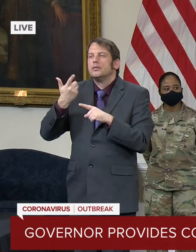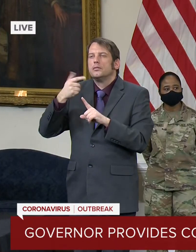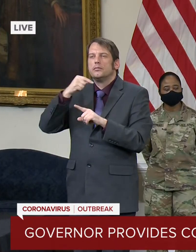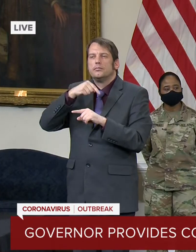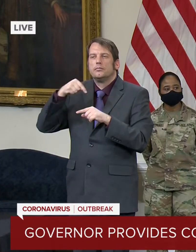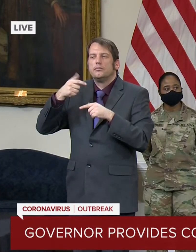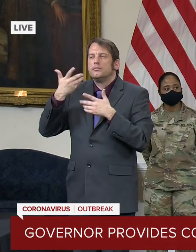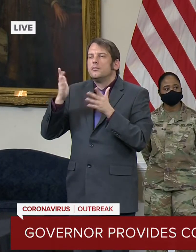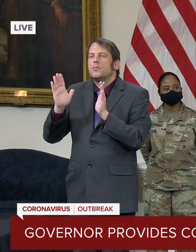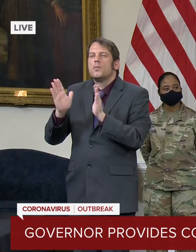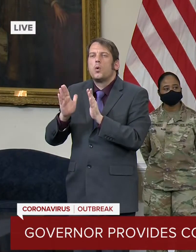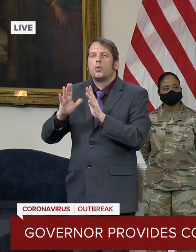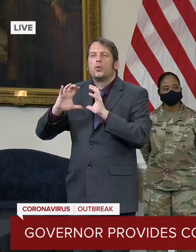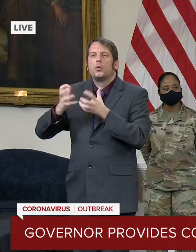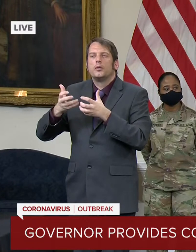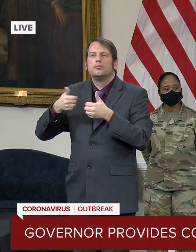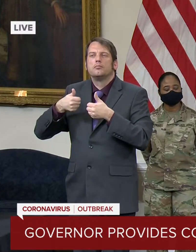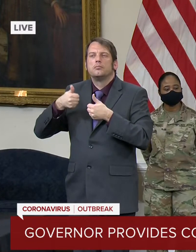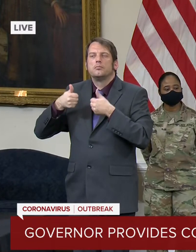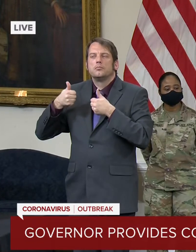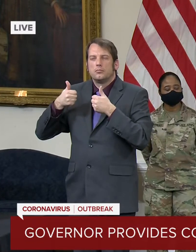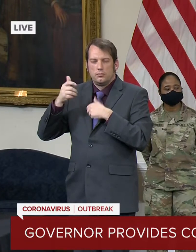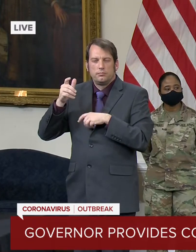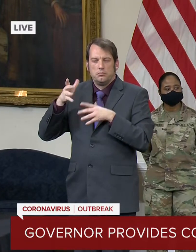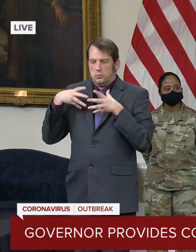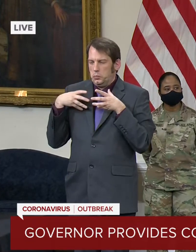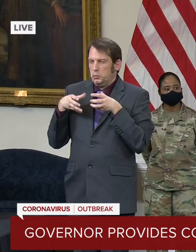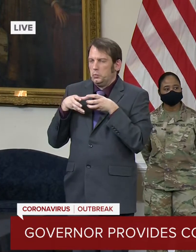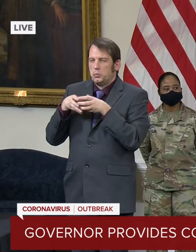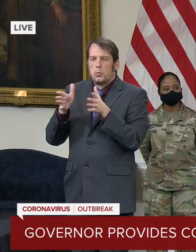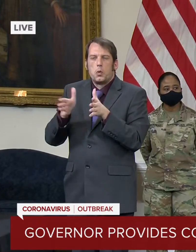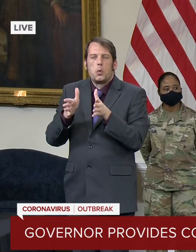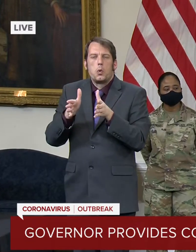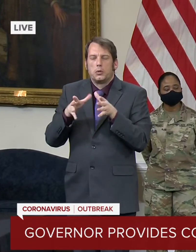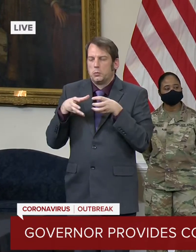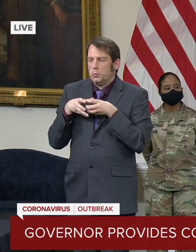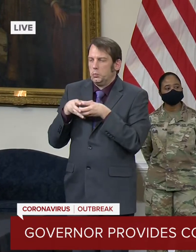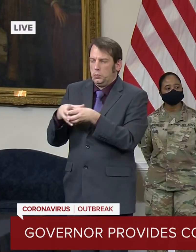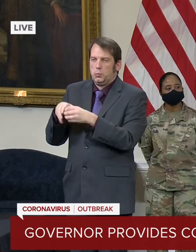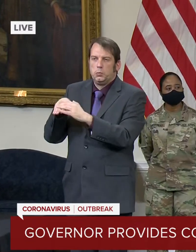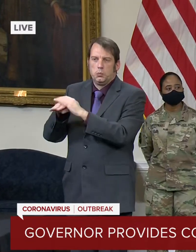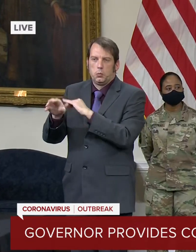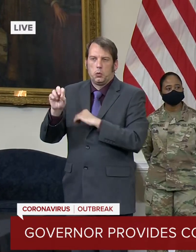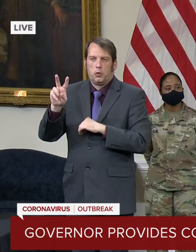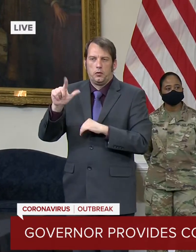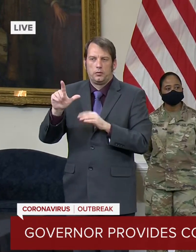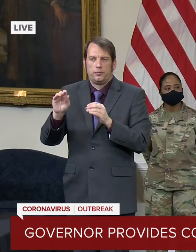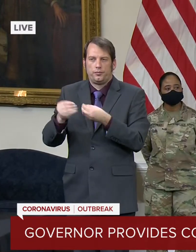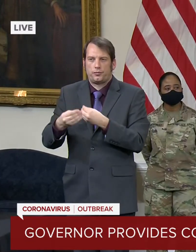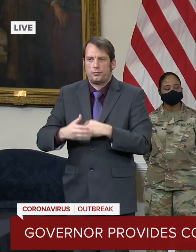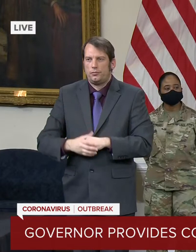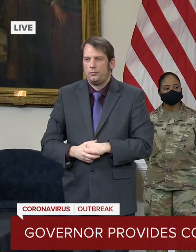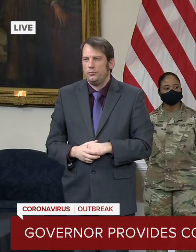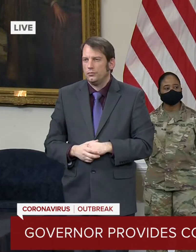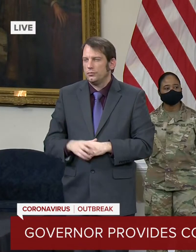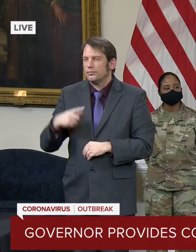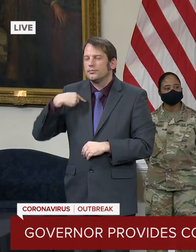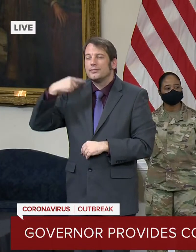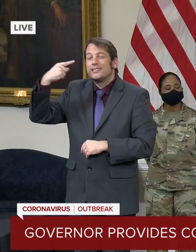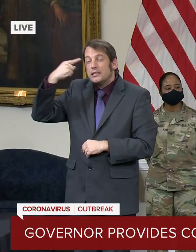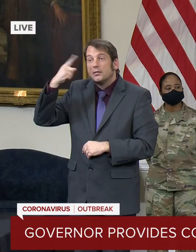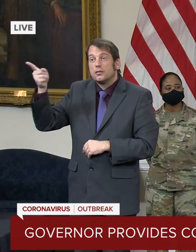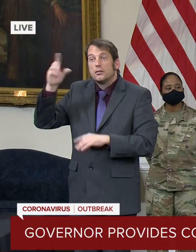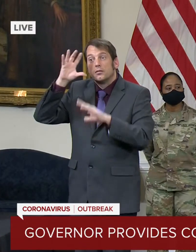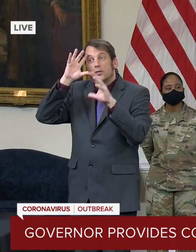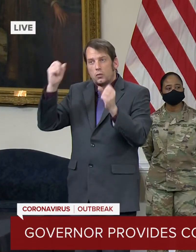small group. It will be in the Oval Office. I think that the president mainly wants to talk about the